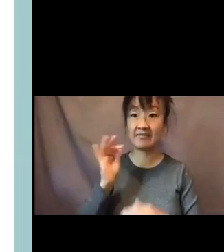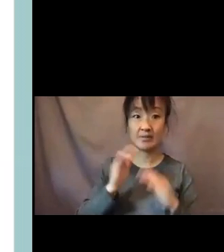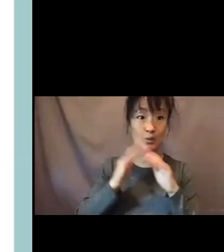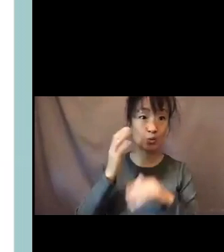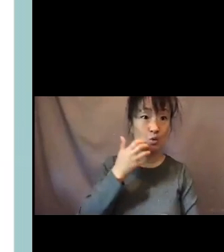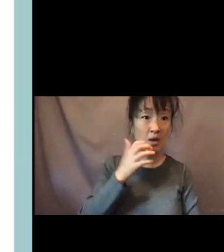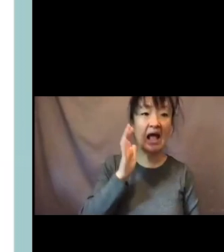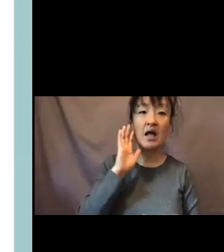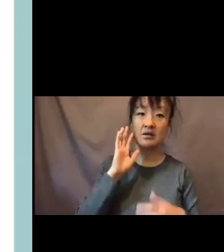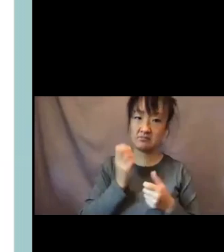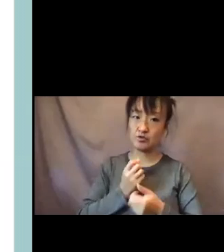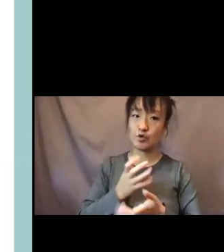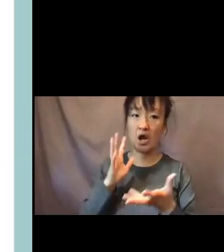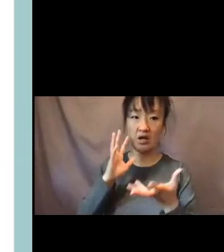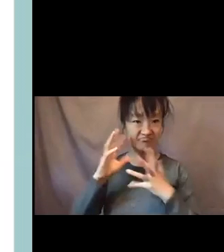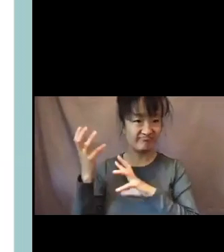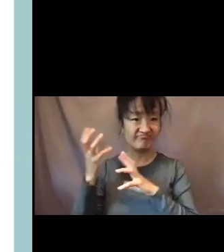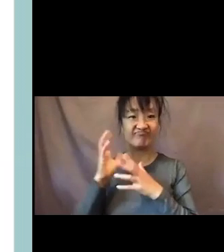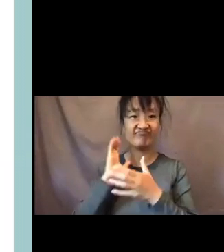create digestive disruption.